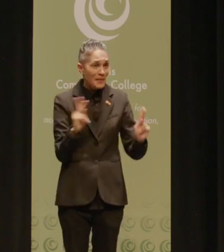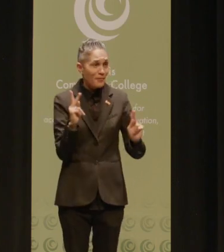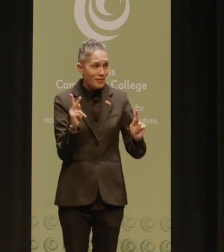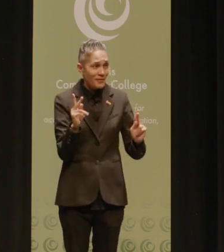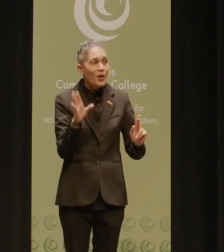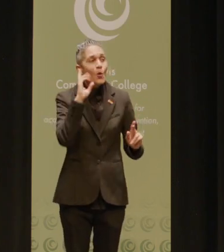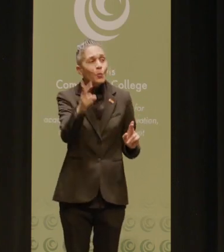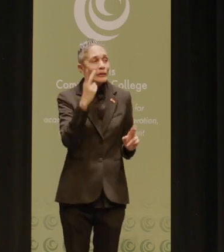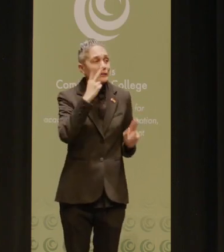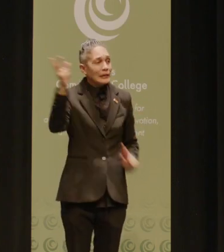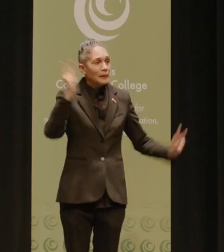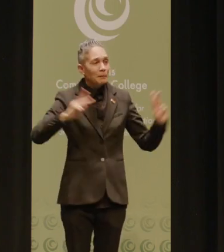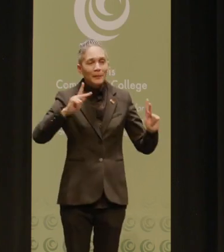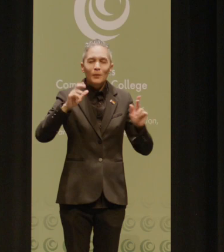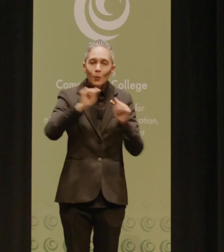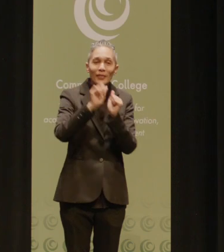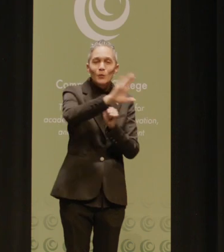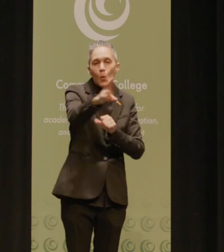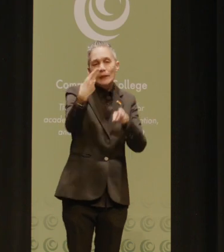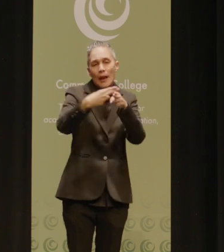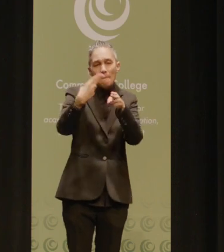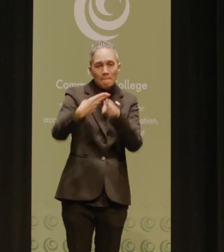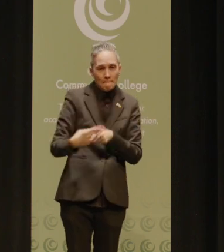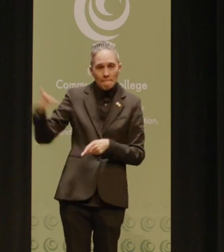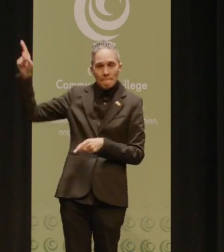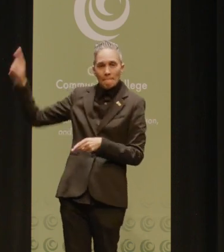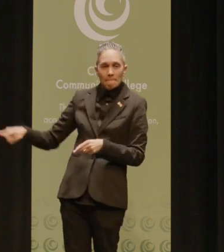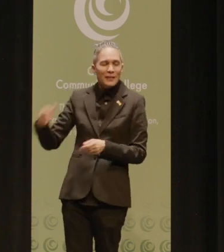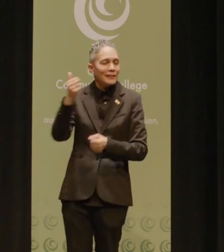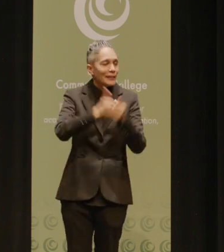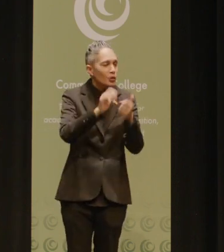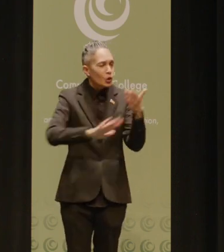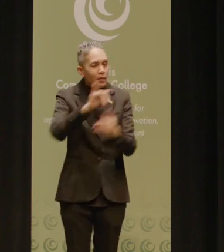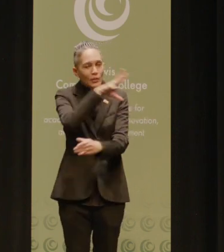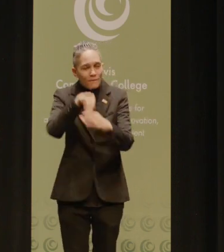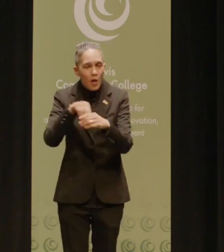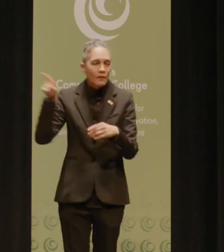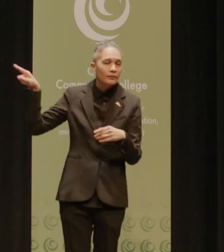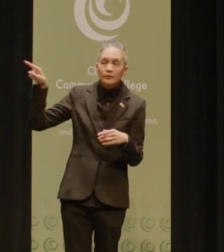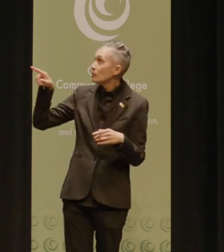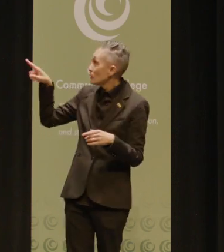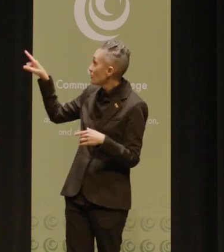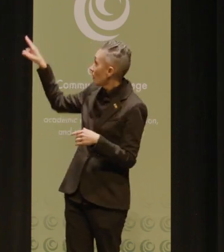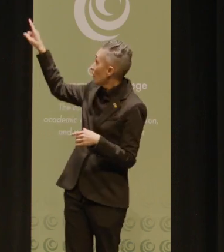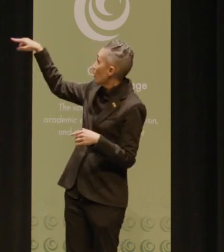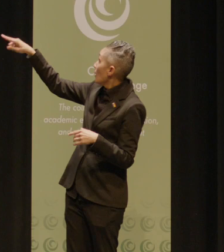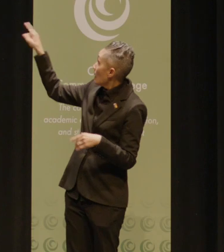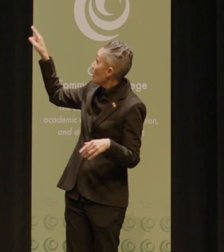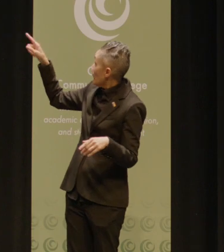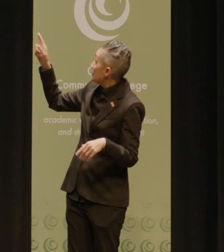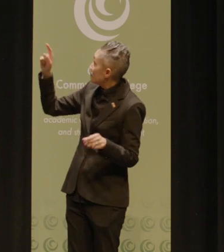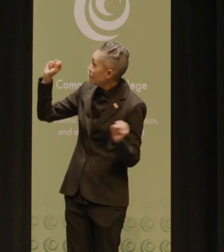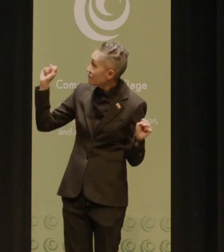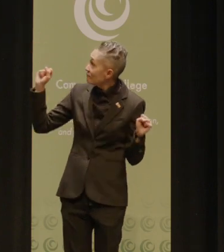You'll see people, your names up there. Every college was involved. These individuals, they came